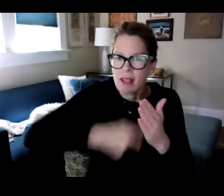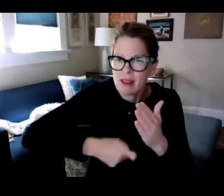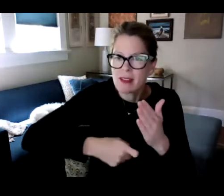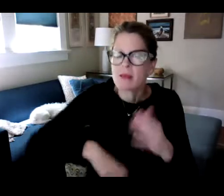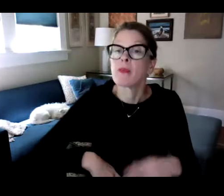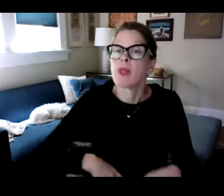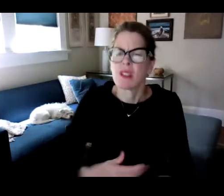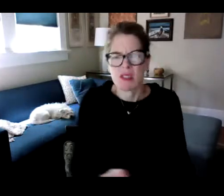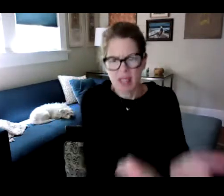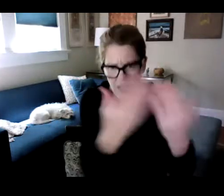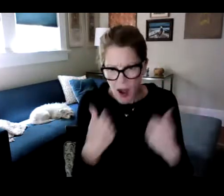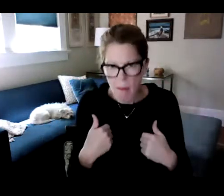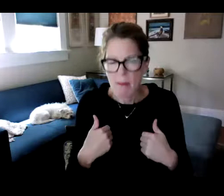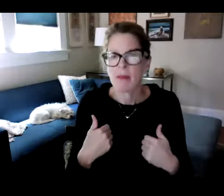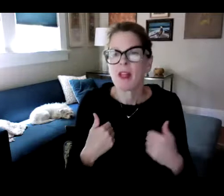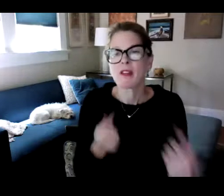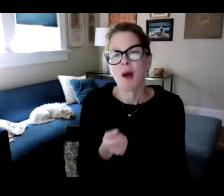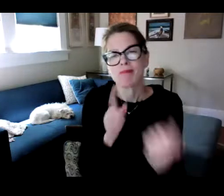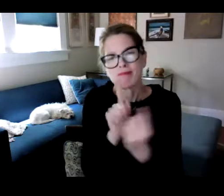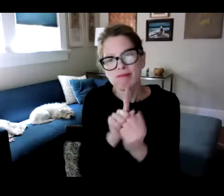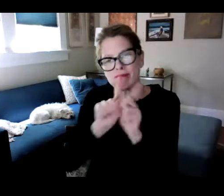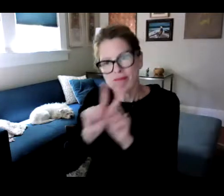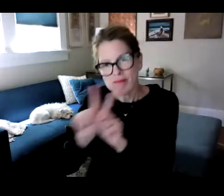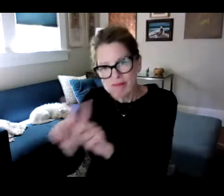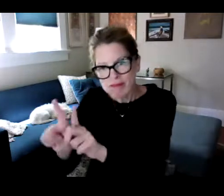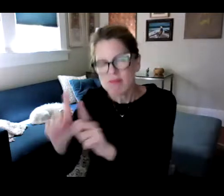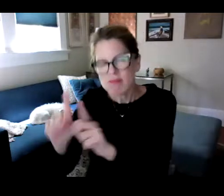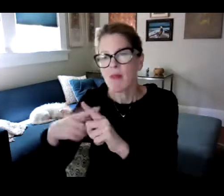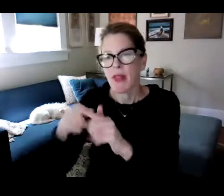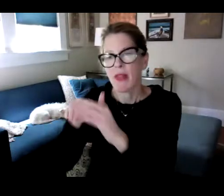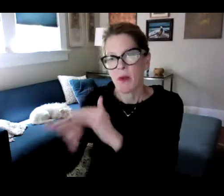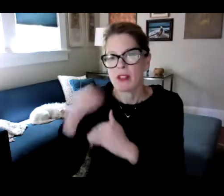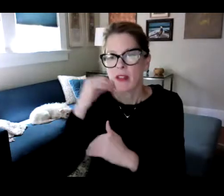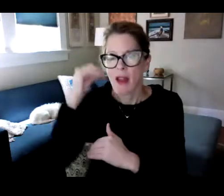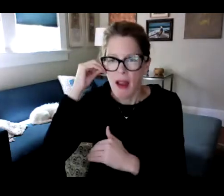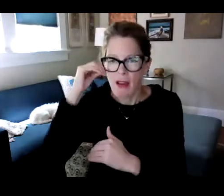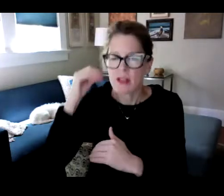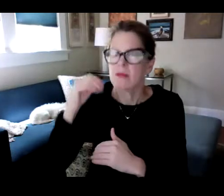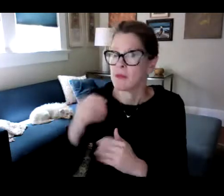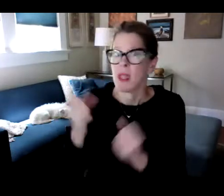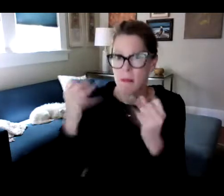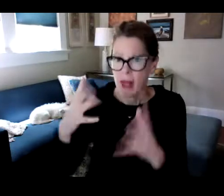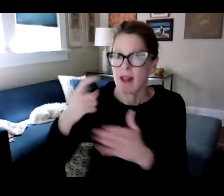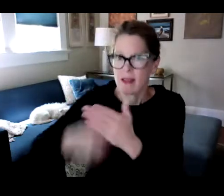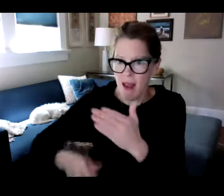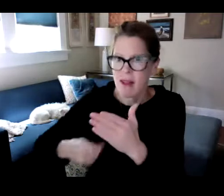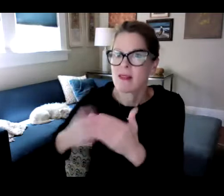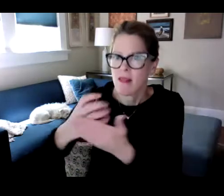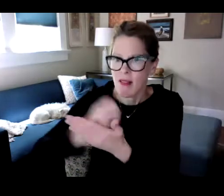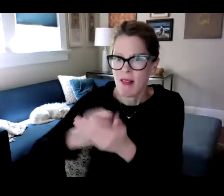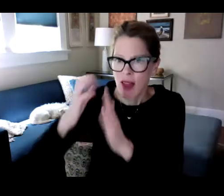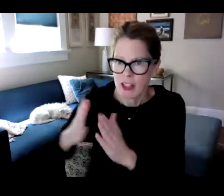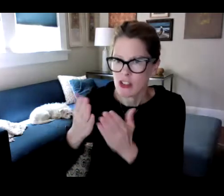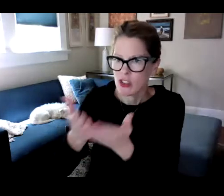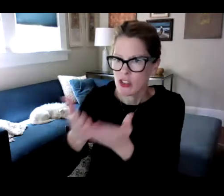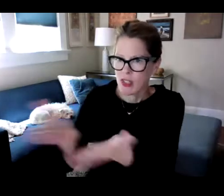and sinners came and were sitting with him and his disciples. When the Pharisees saw this, they said to his disciples, "Why does your